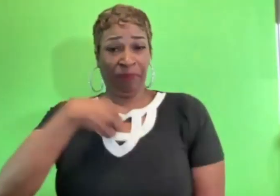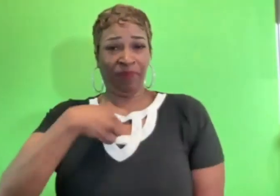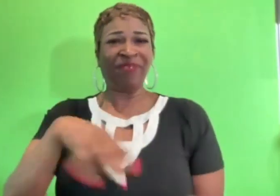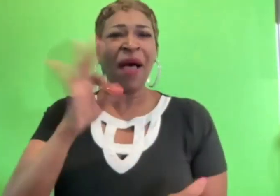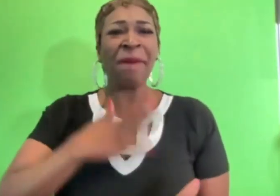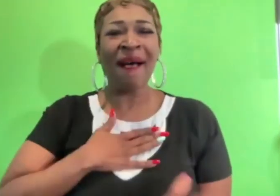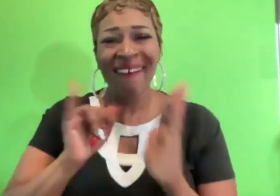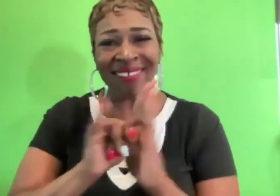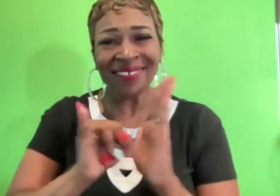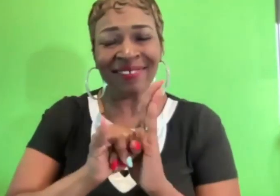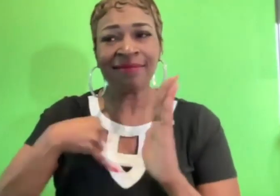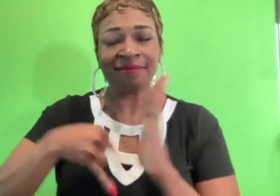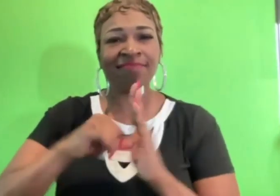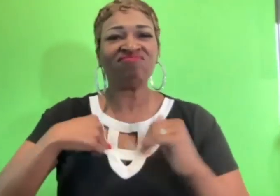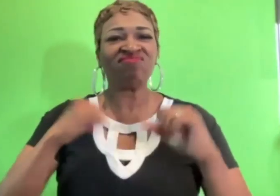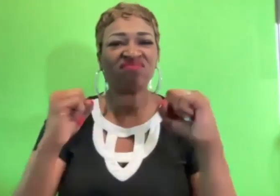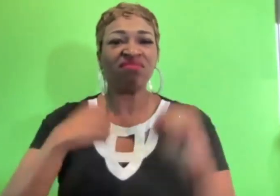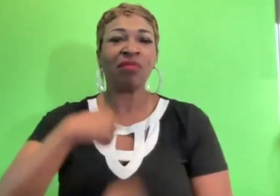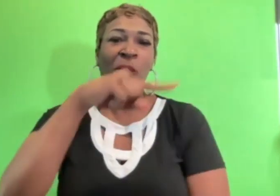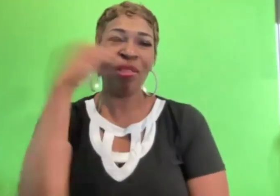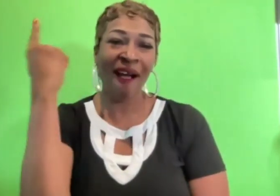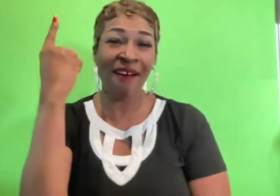These students, and me